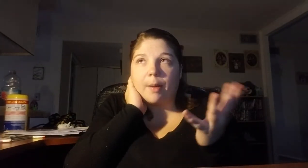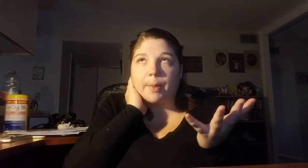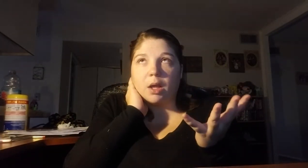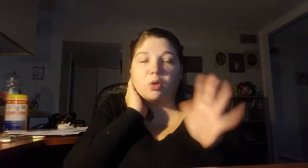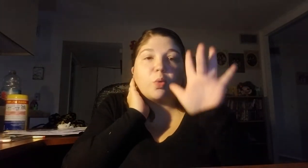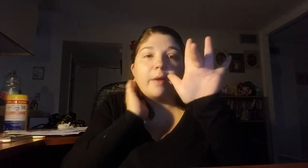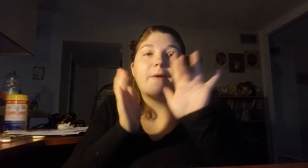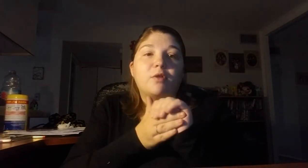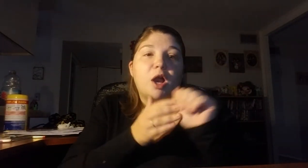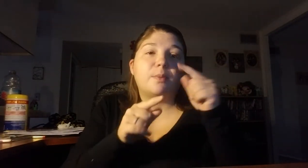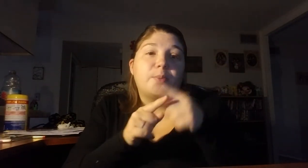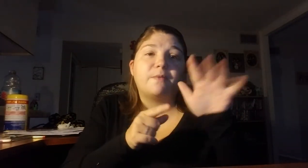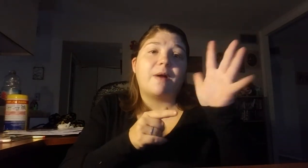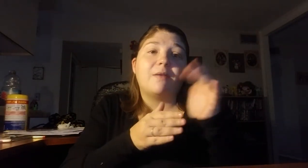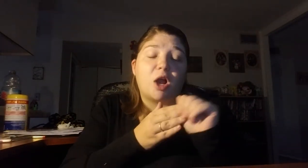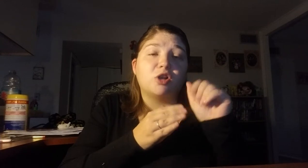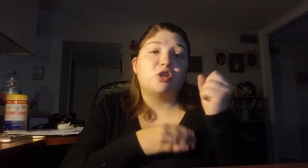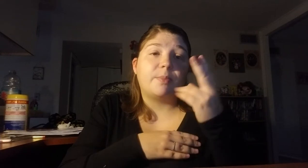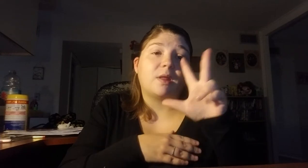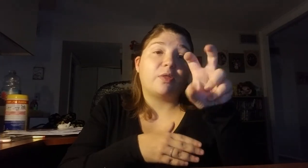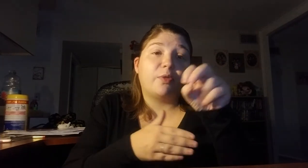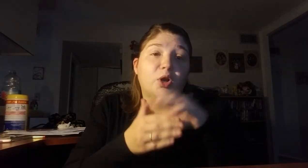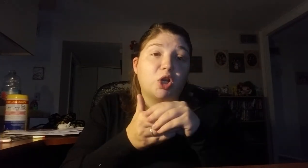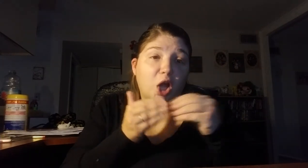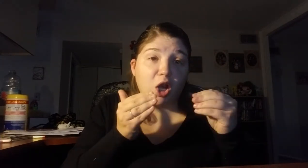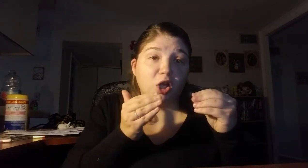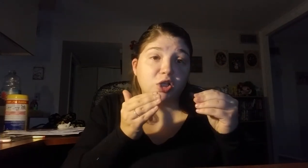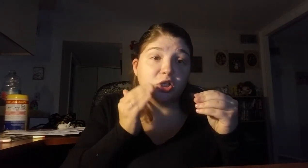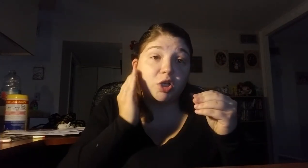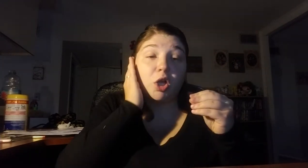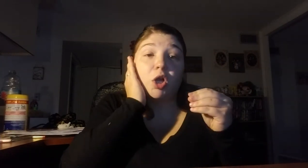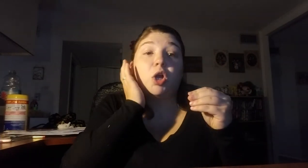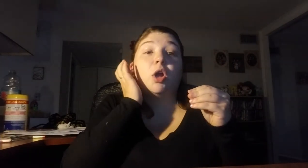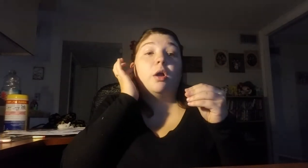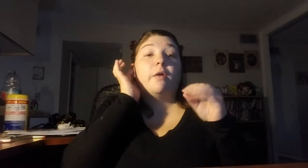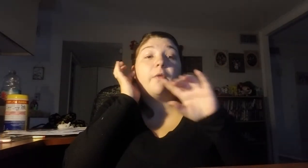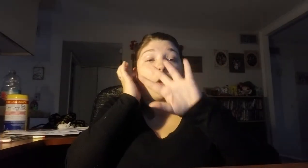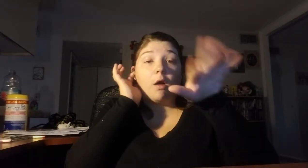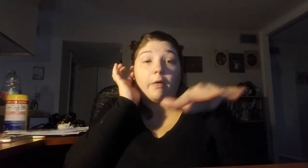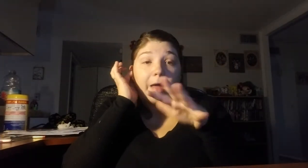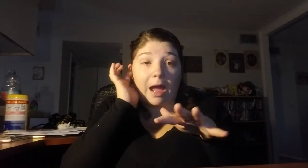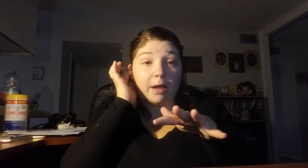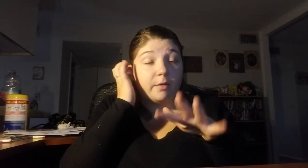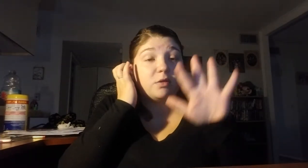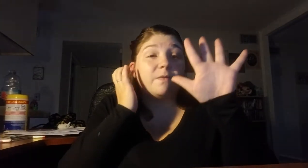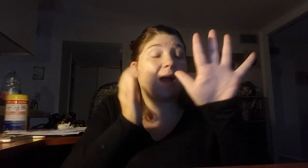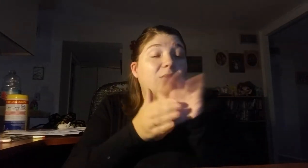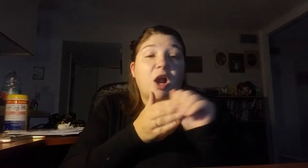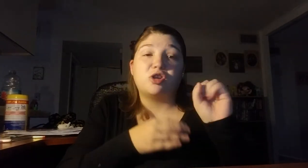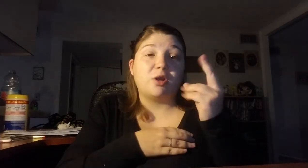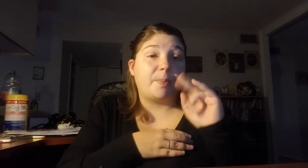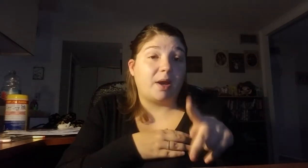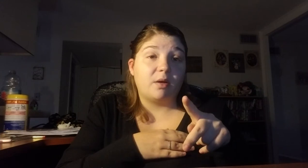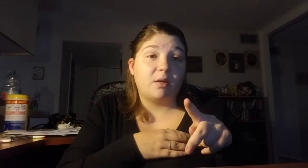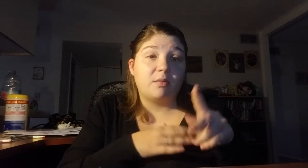be $25 plus $5 shipping, that's $30 for all that. $5 shipping.